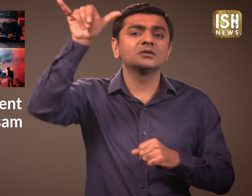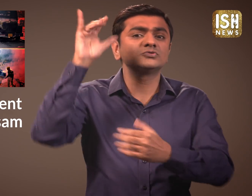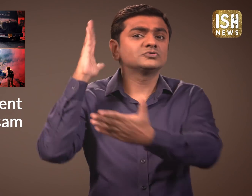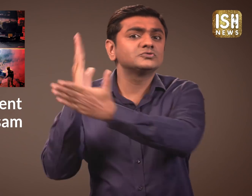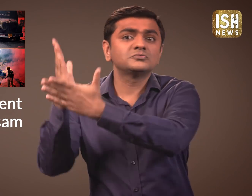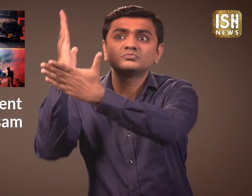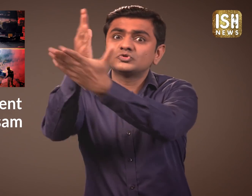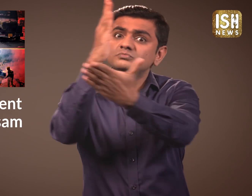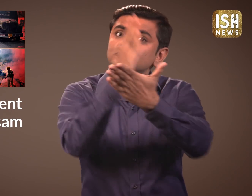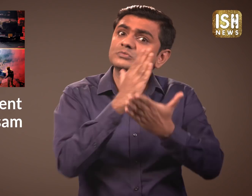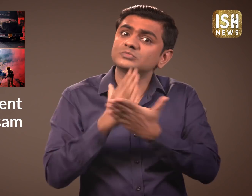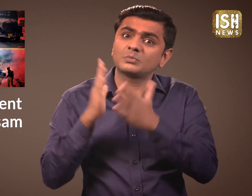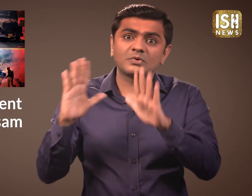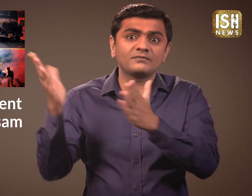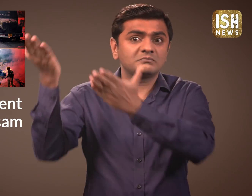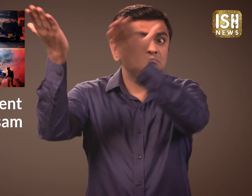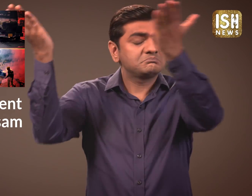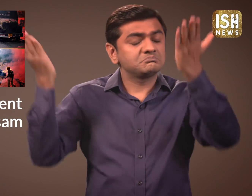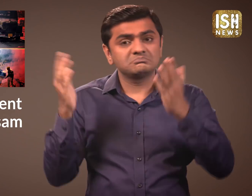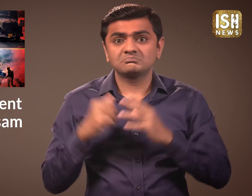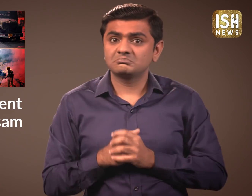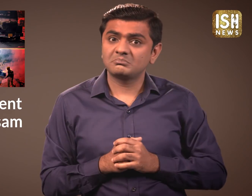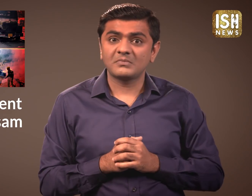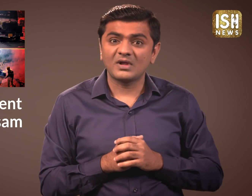Flights to Assam and Tripura have been stopped as well.